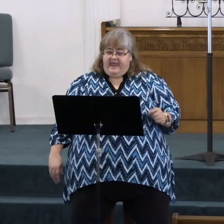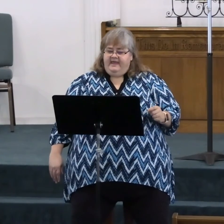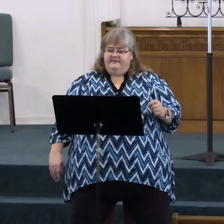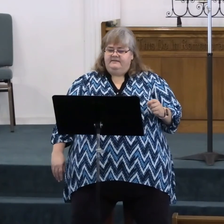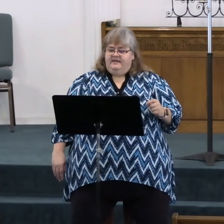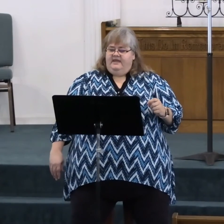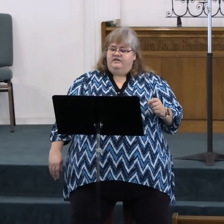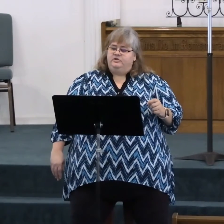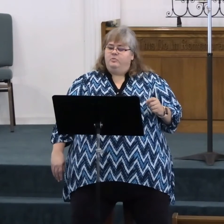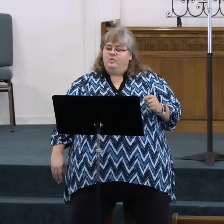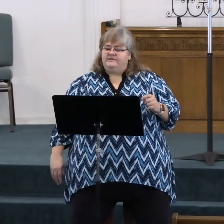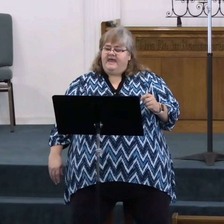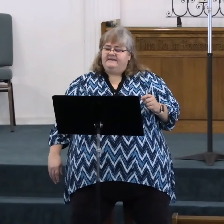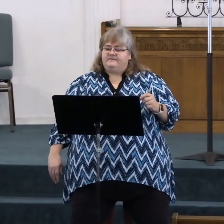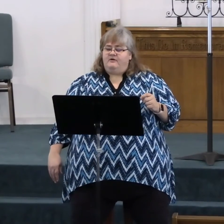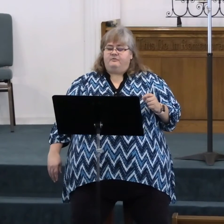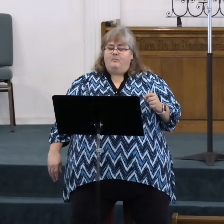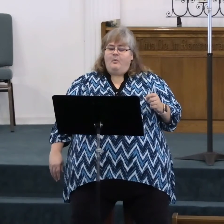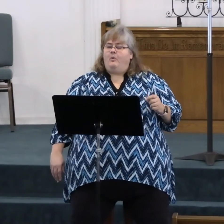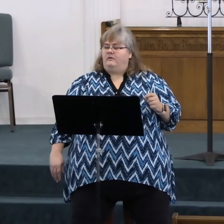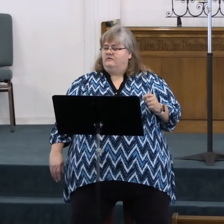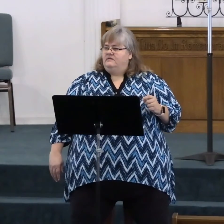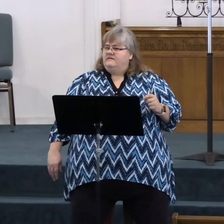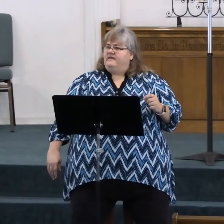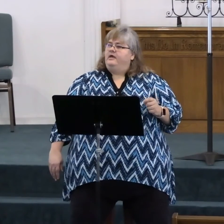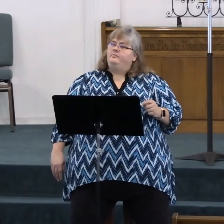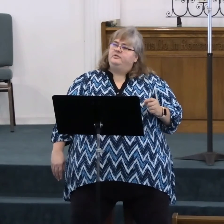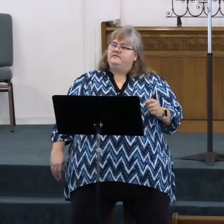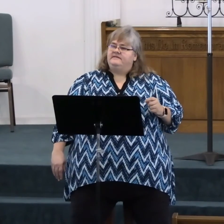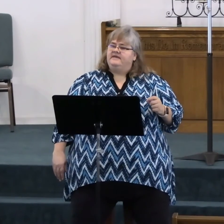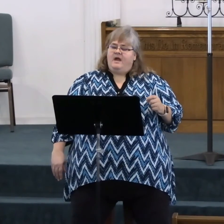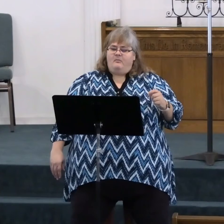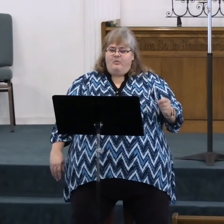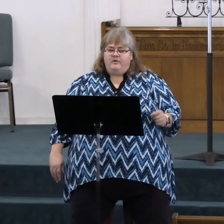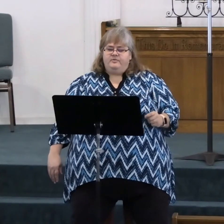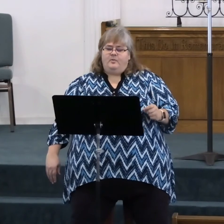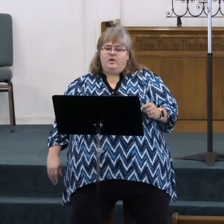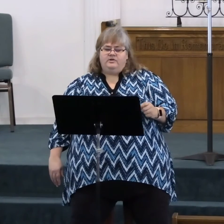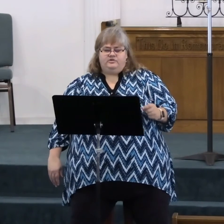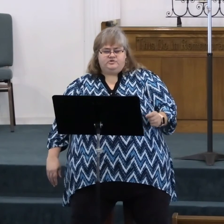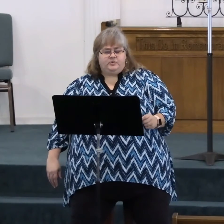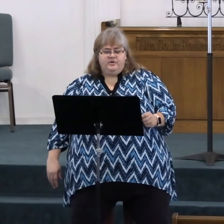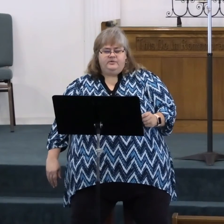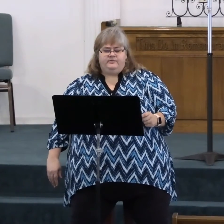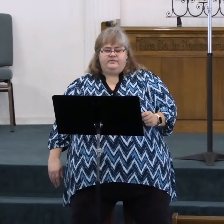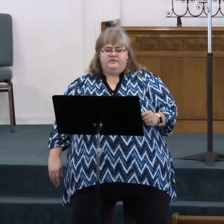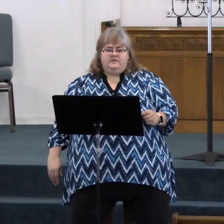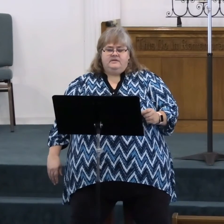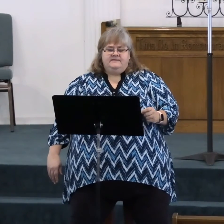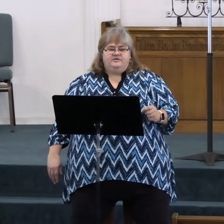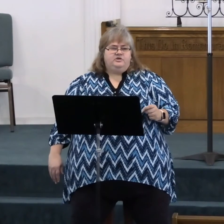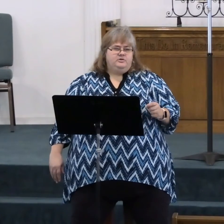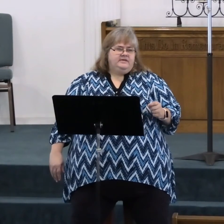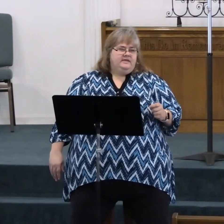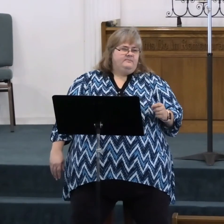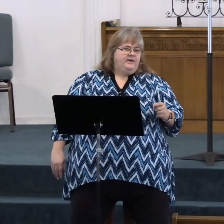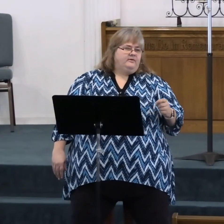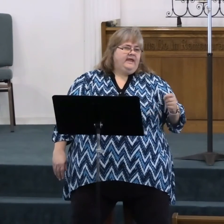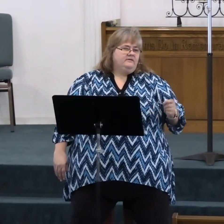can and you want to ask God for more, to help you to dig out more of the Word and the truth so that you can get a better handle